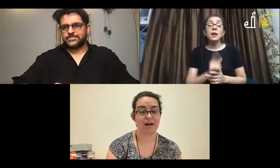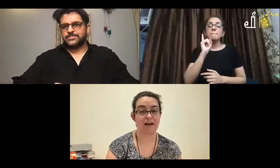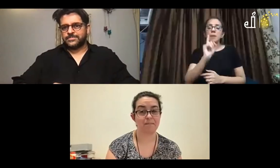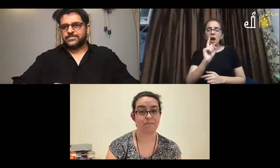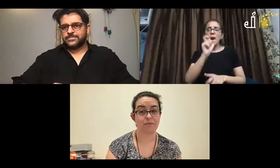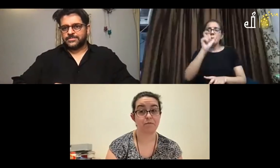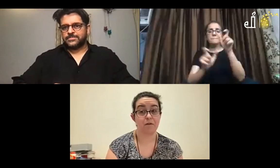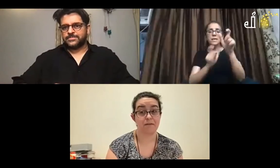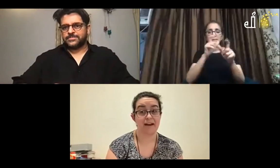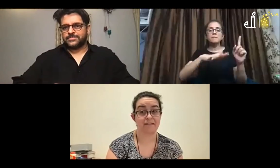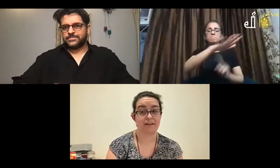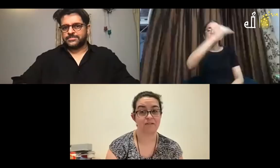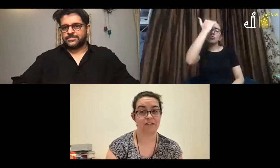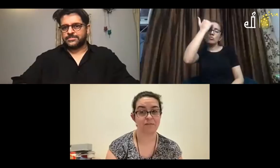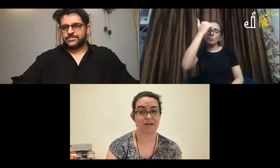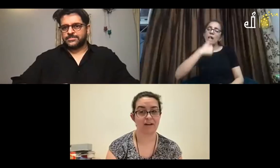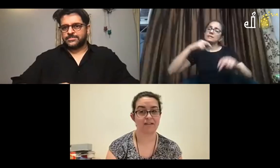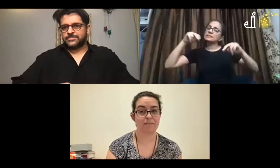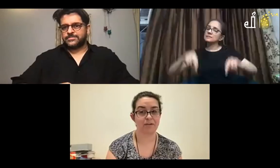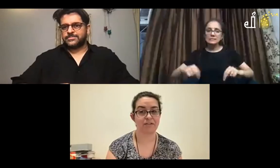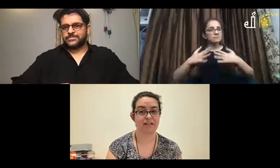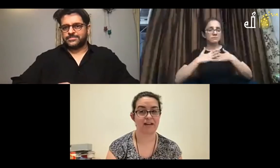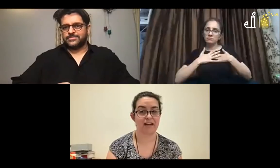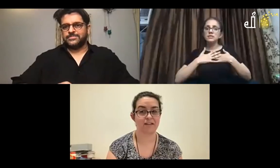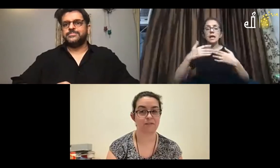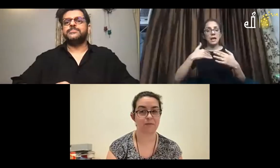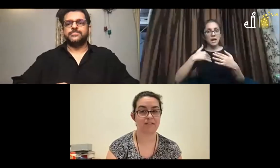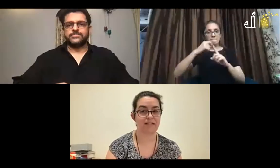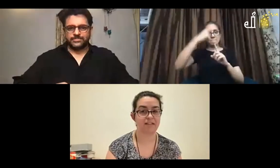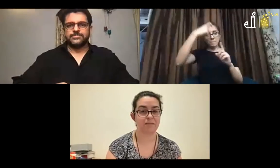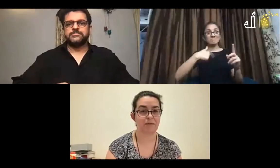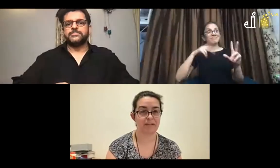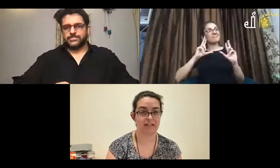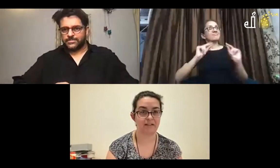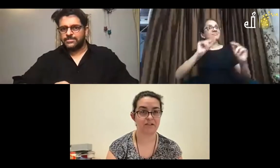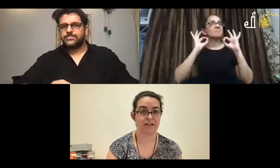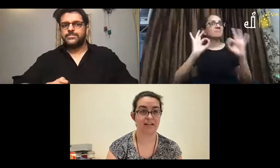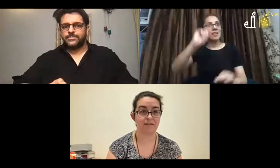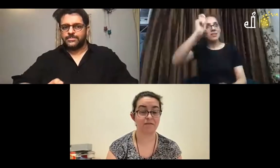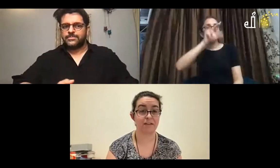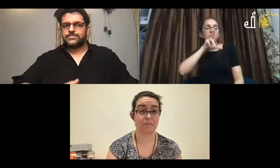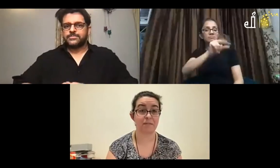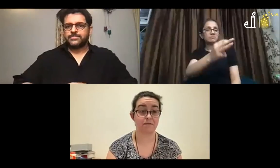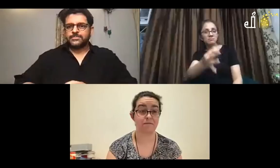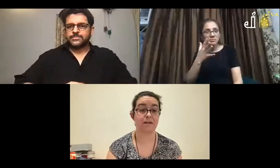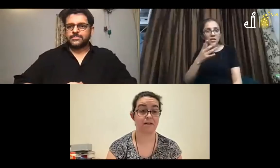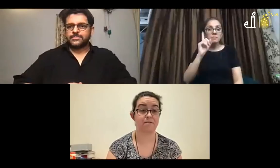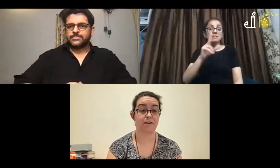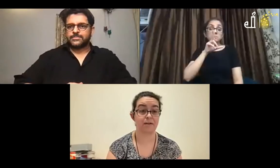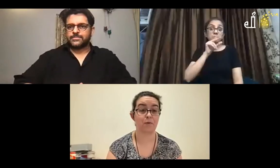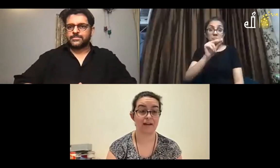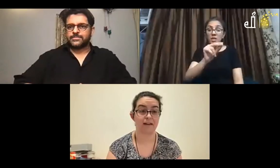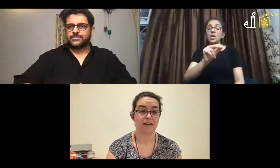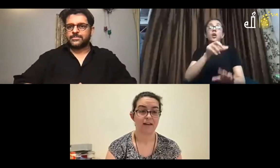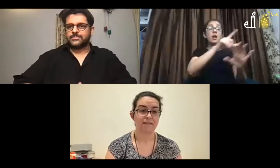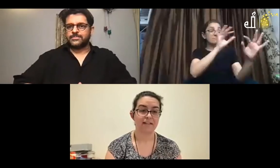to know that just because a person has fluency in spoken English, and even if they speak very,